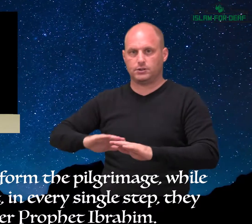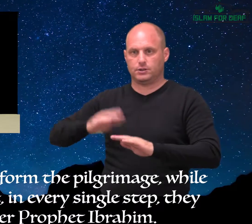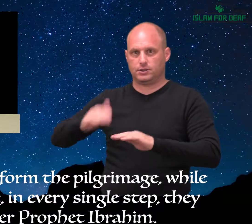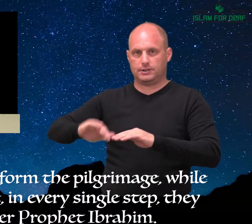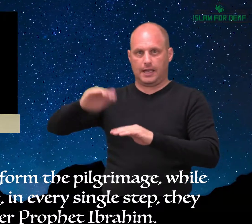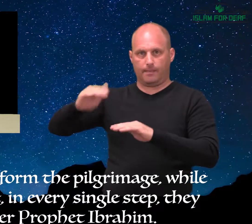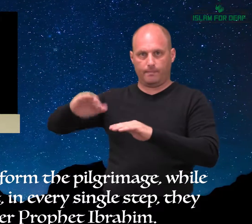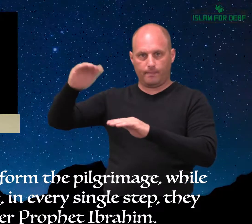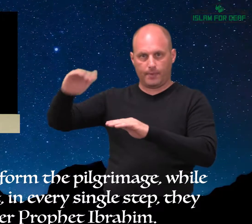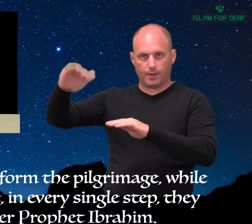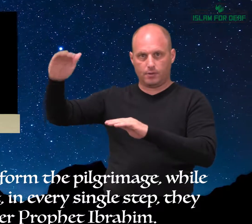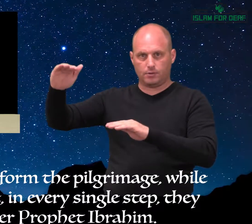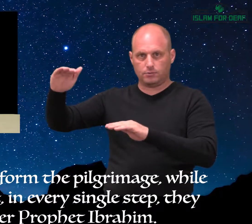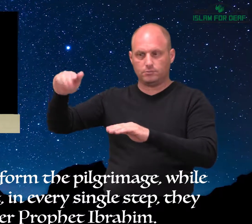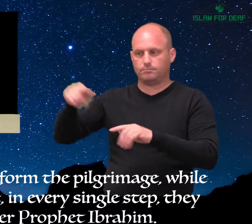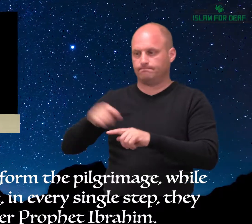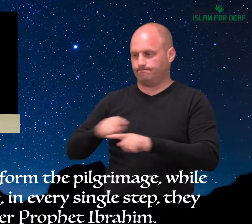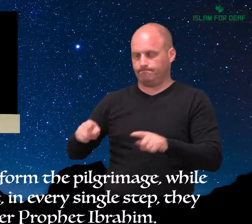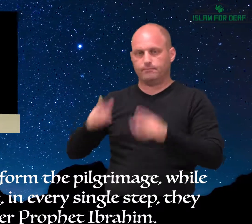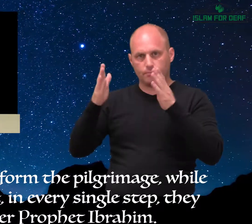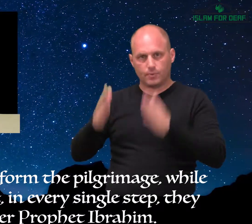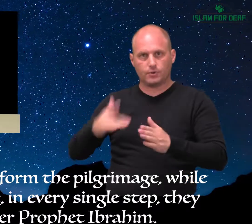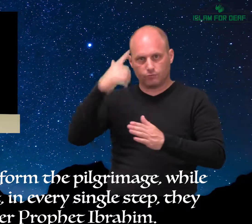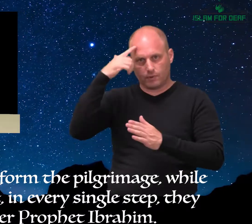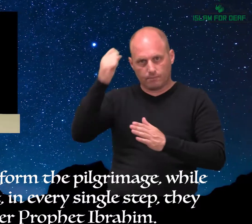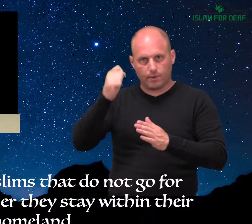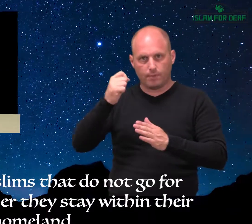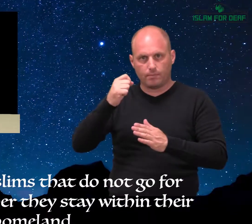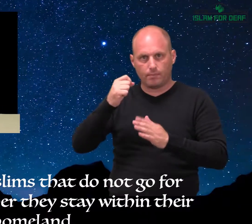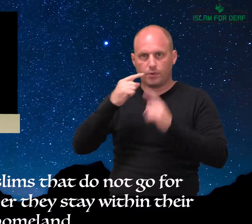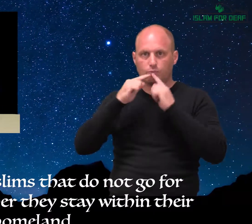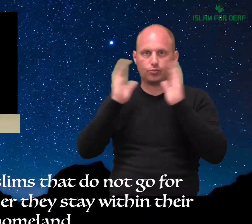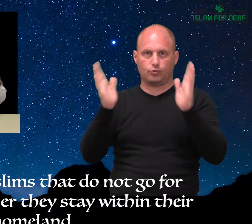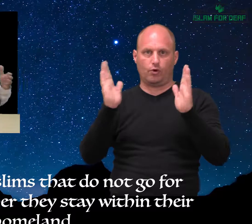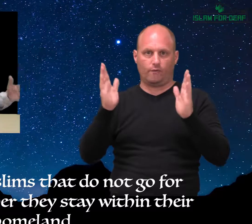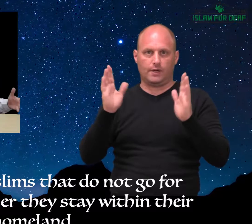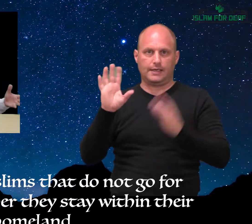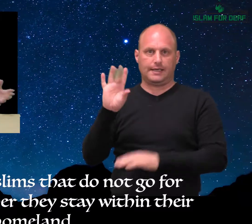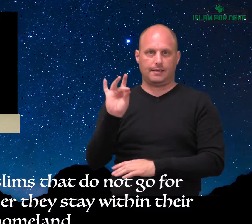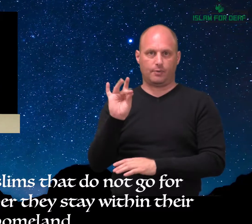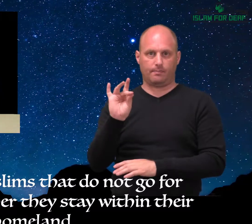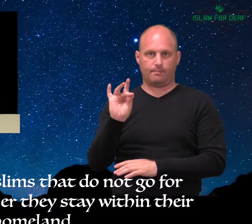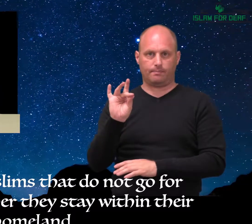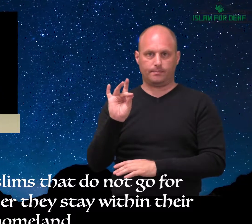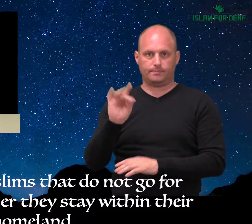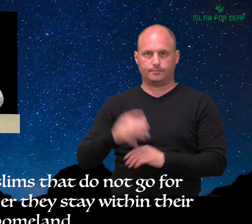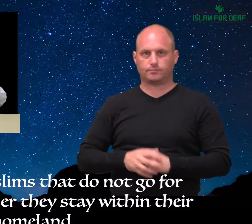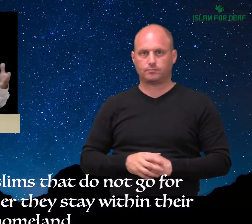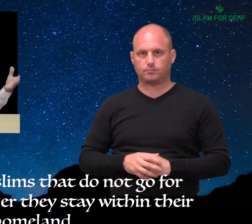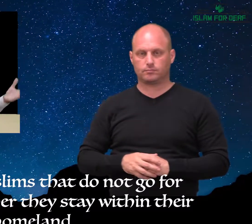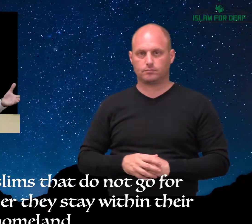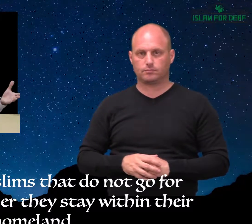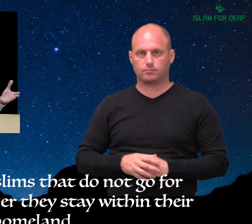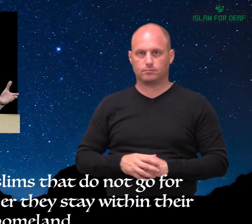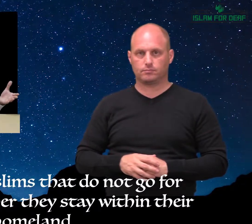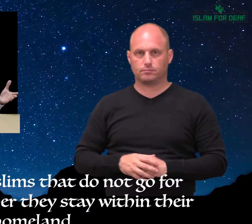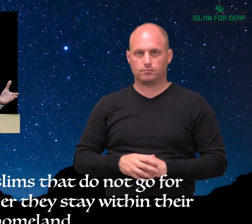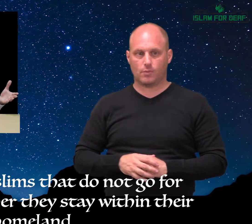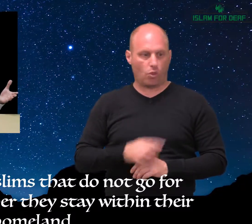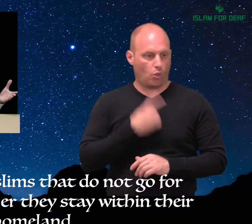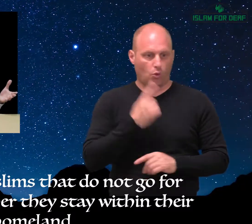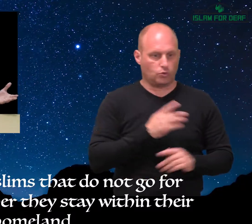remember Prophet Ibrahim. As for those Muslims, those who do not go to